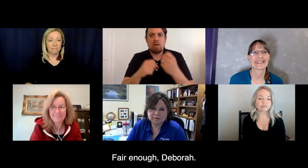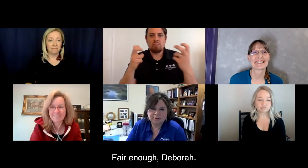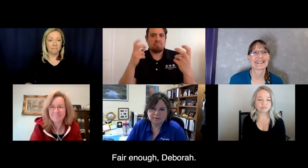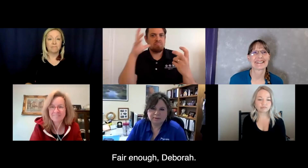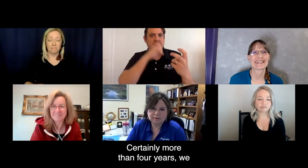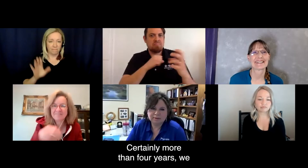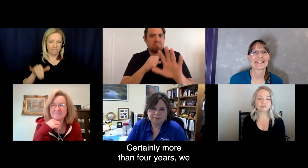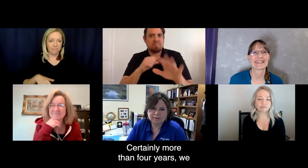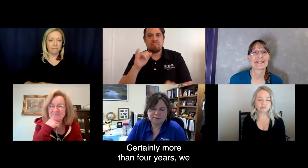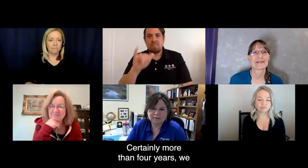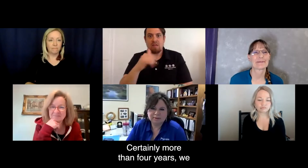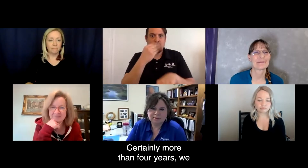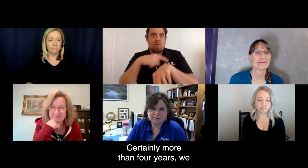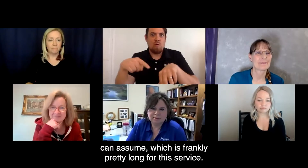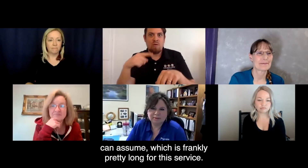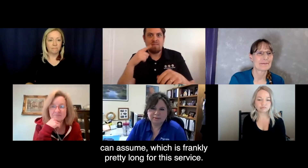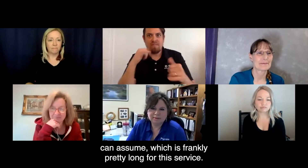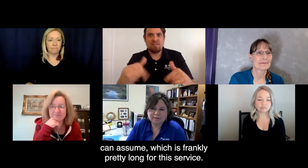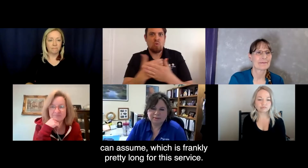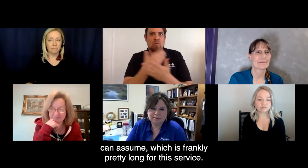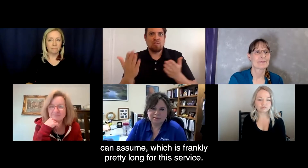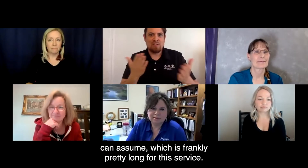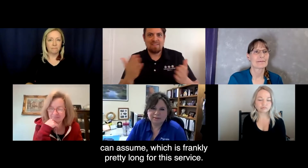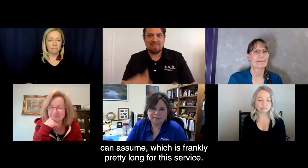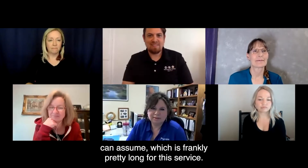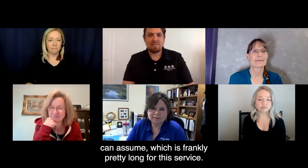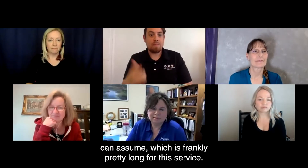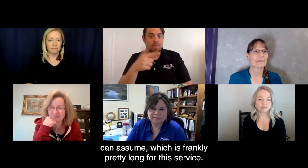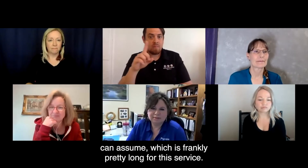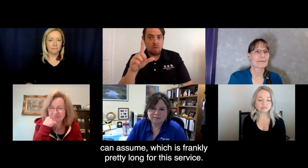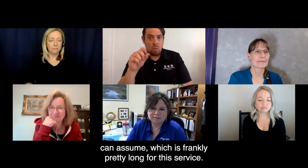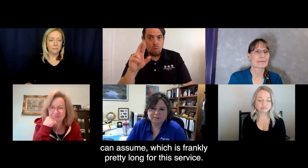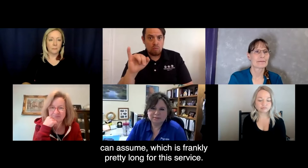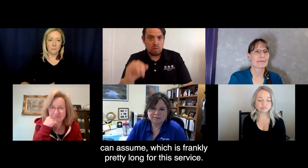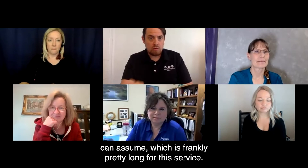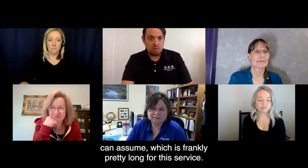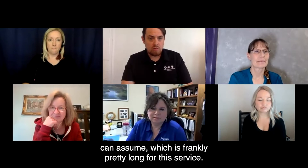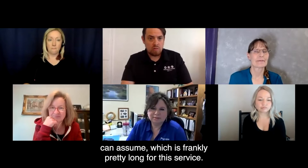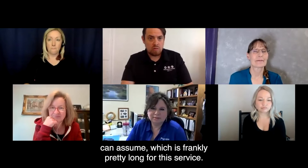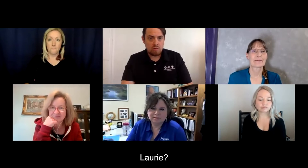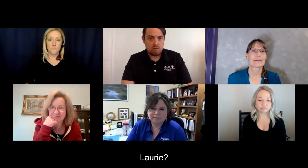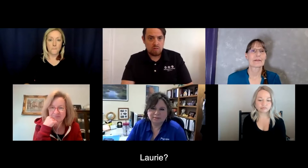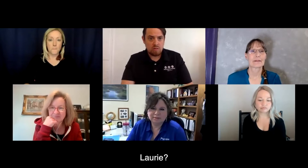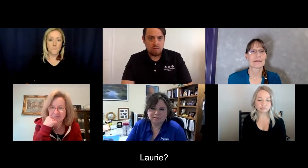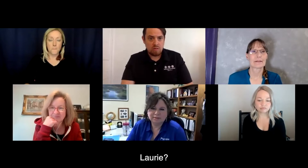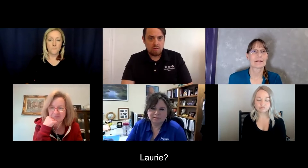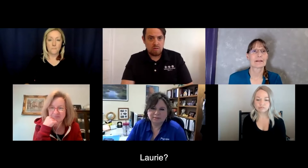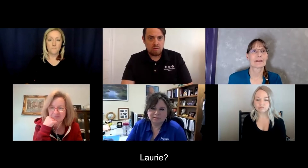Fair enough, Deborah. Certainly more than 4 years, we can assume, which is frankly pretty long for this service.